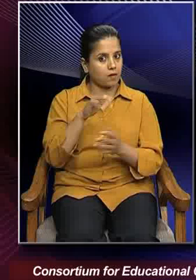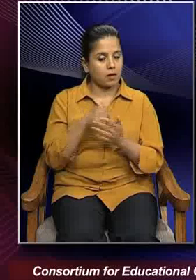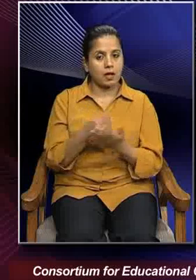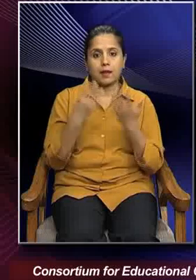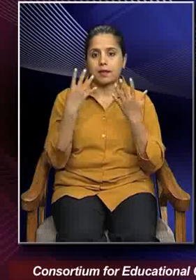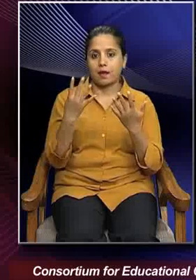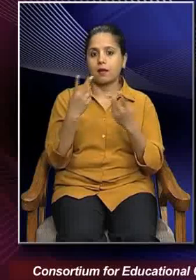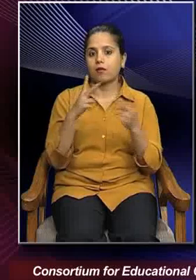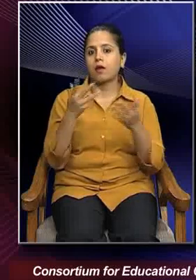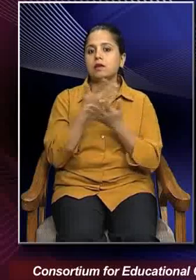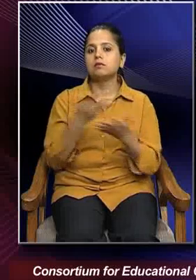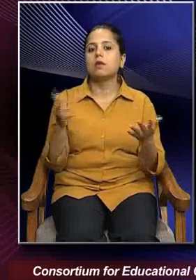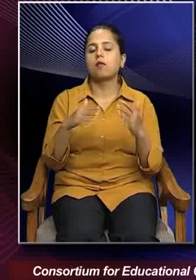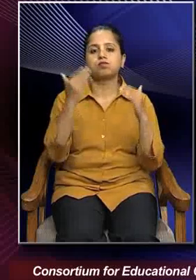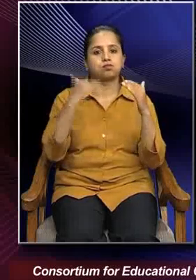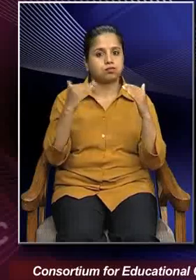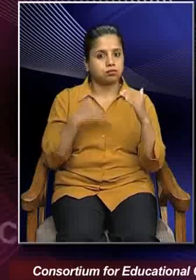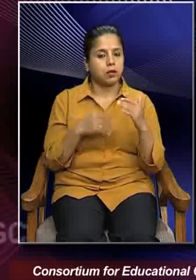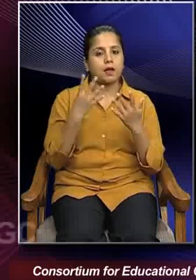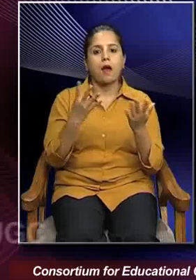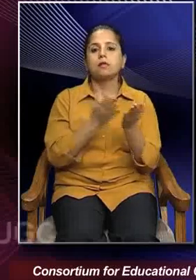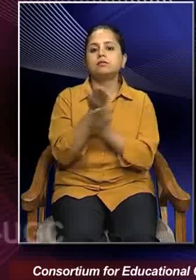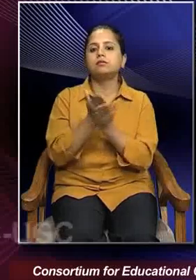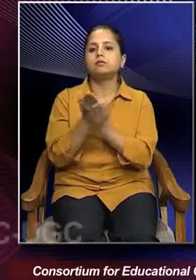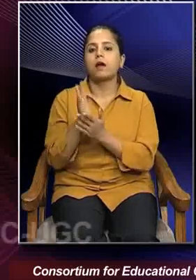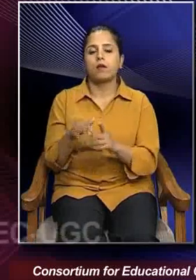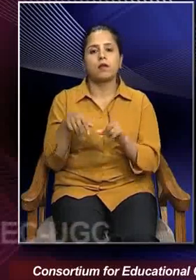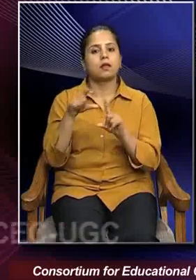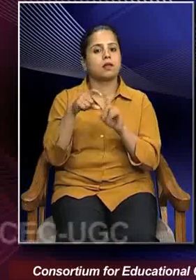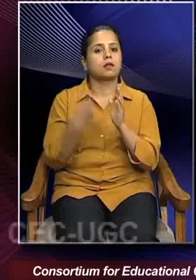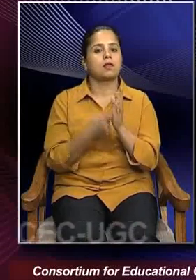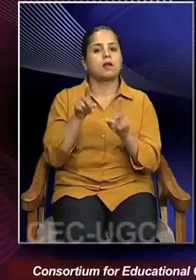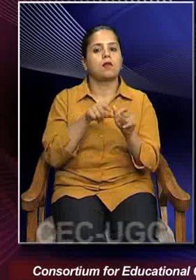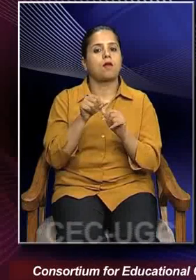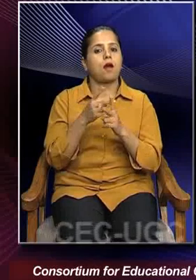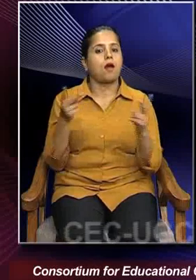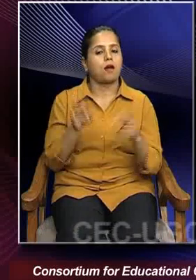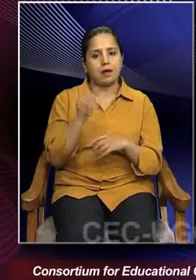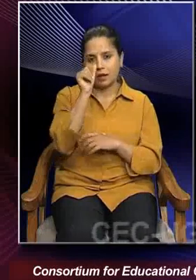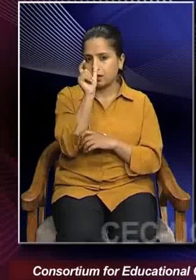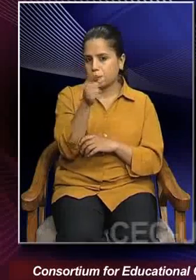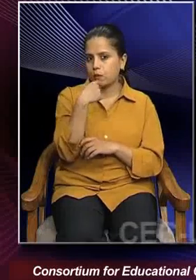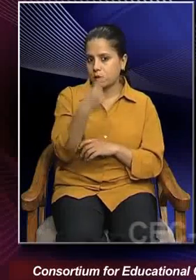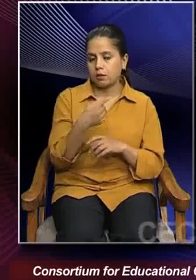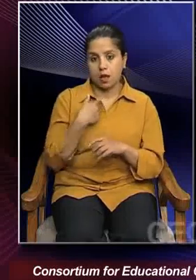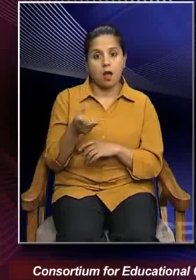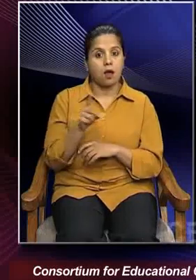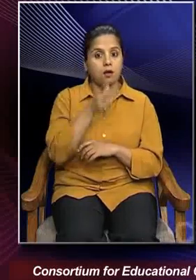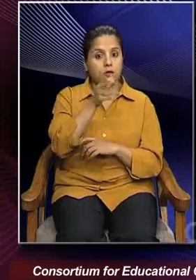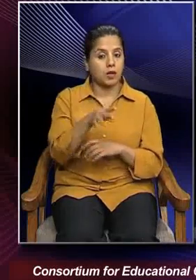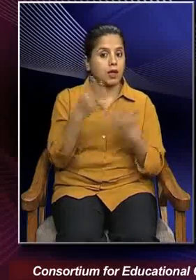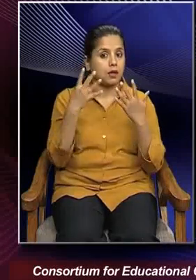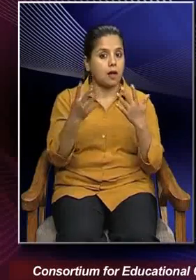9 substances, or there are 9 types of dravyas. I'll repeat again. Those